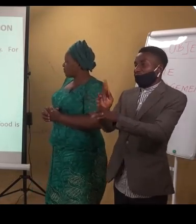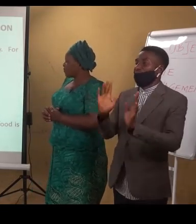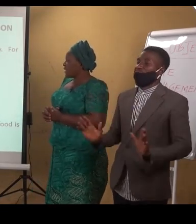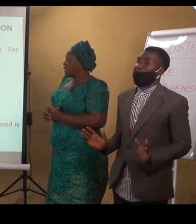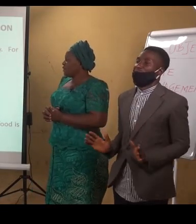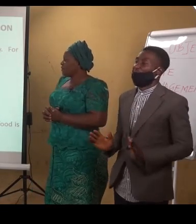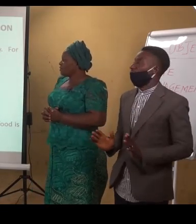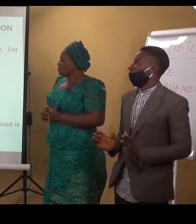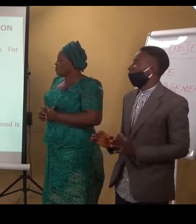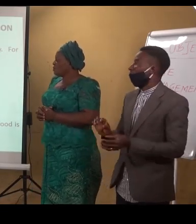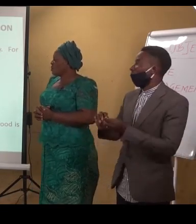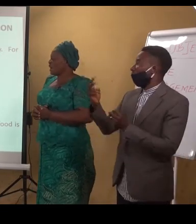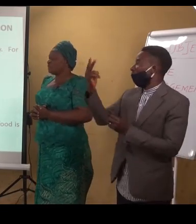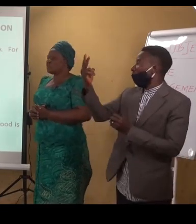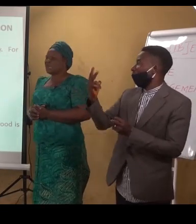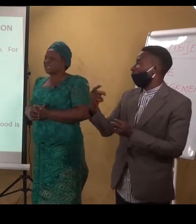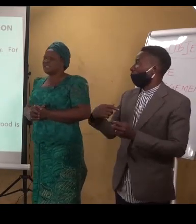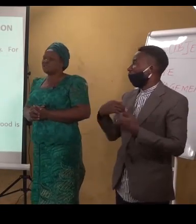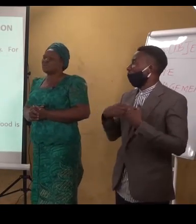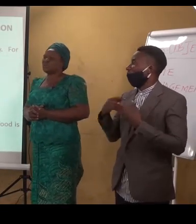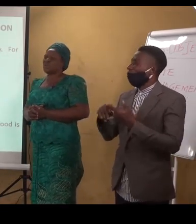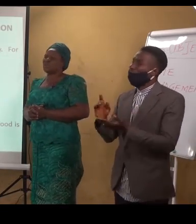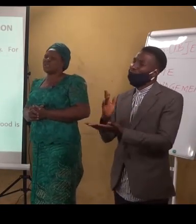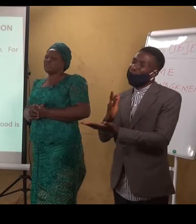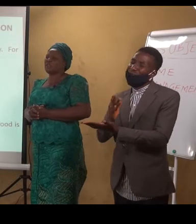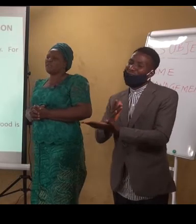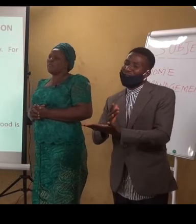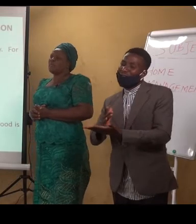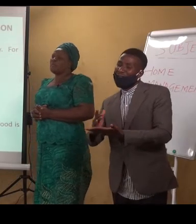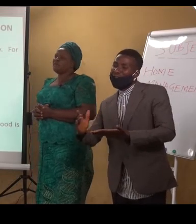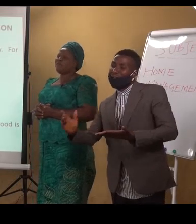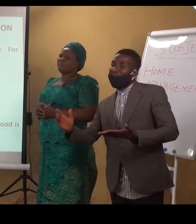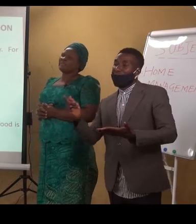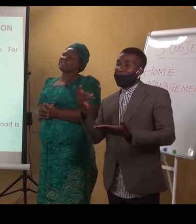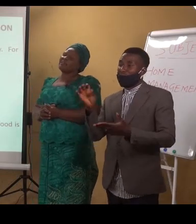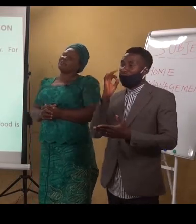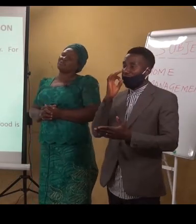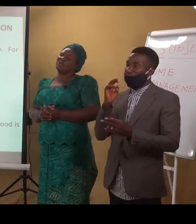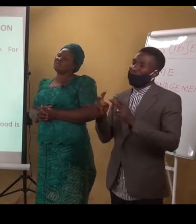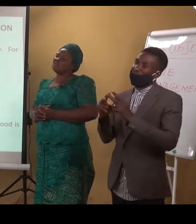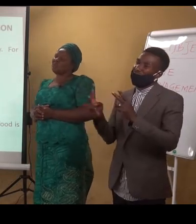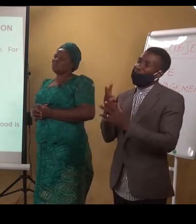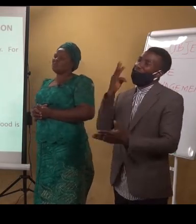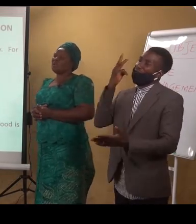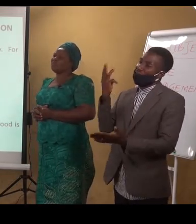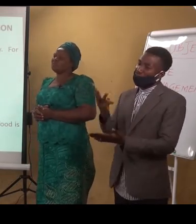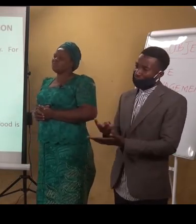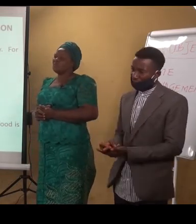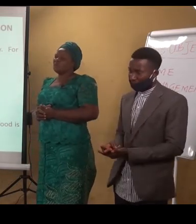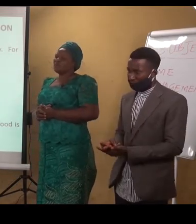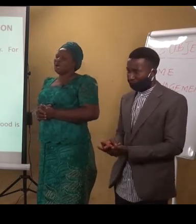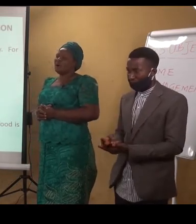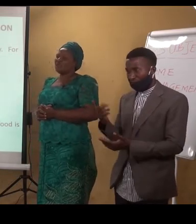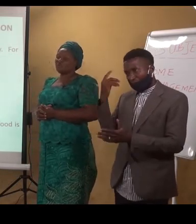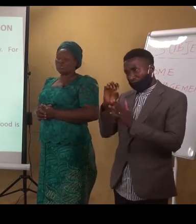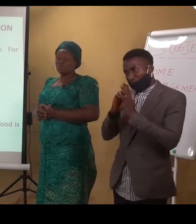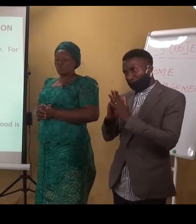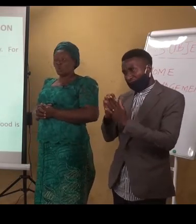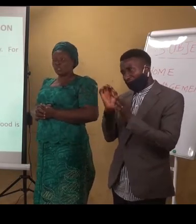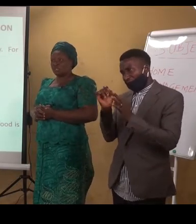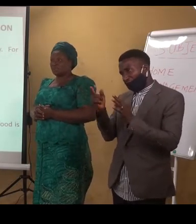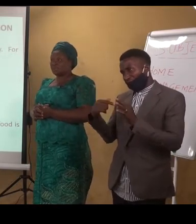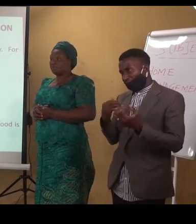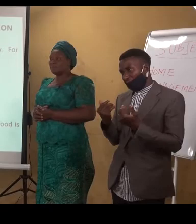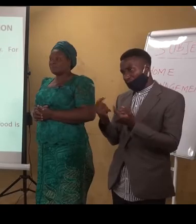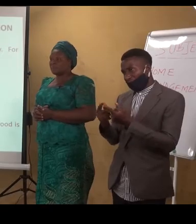Preserved. Number two, we have to clean the food thoroughly. If I am preserving tomato, I'll have to start